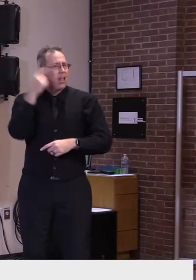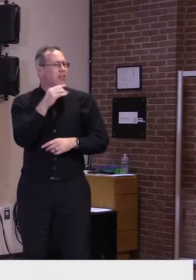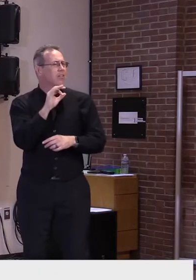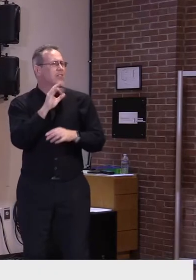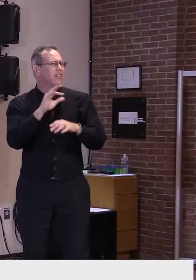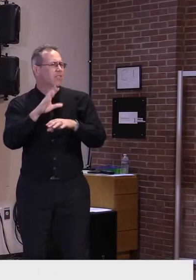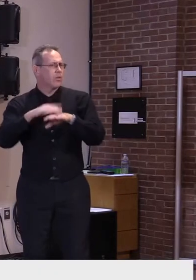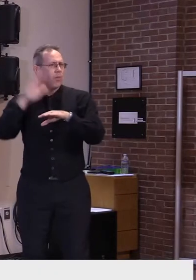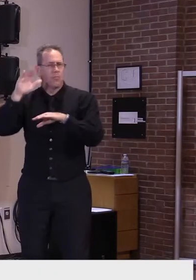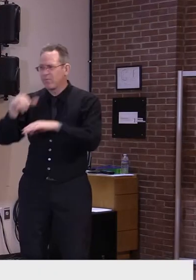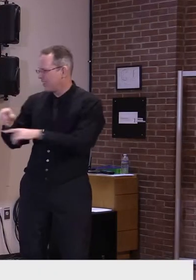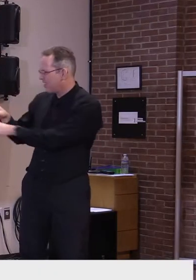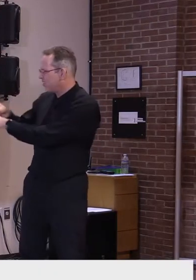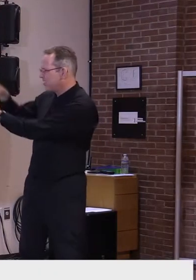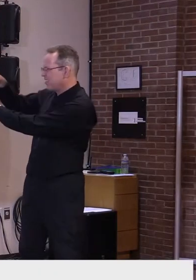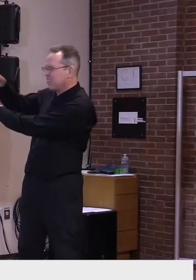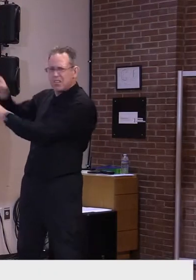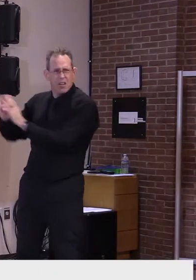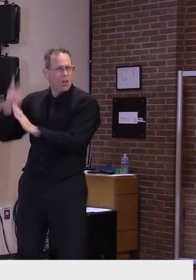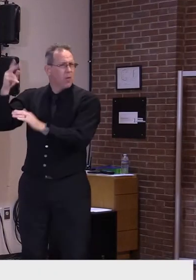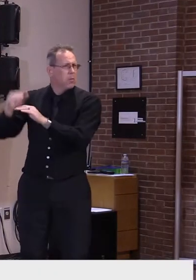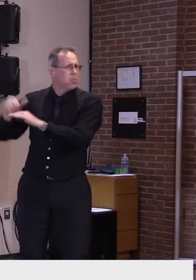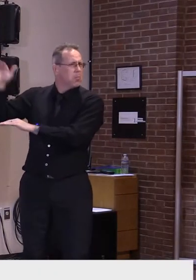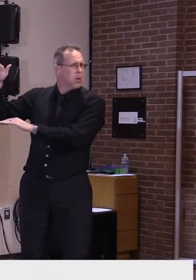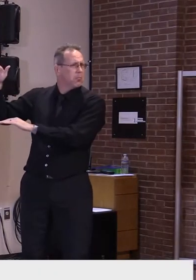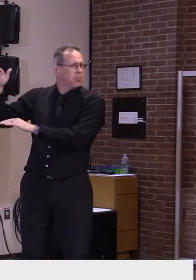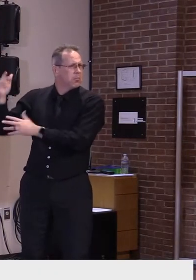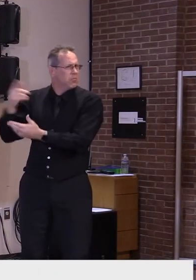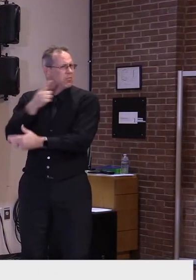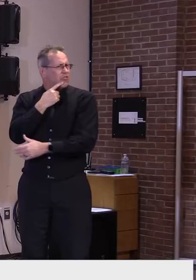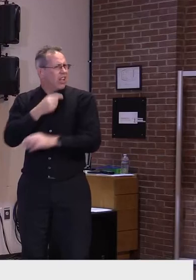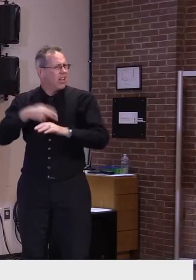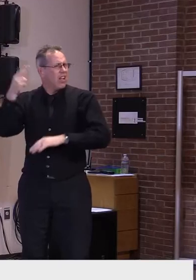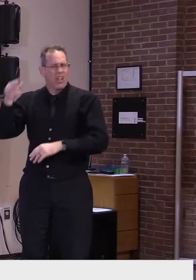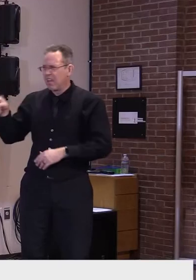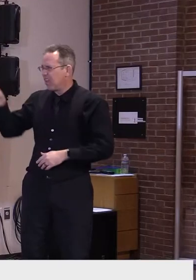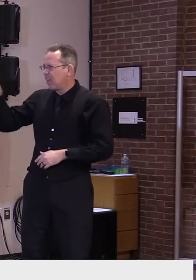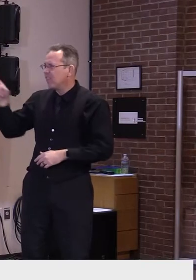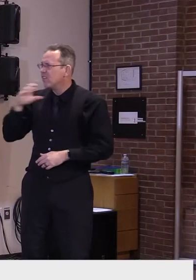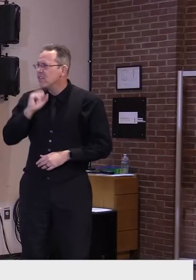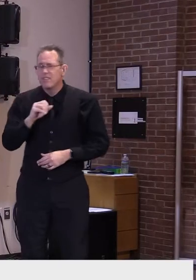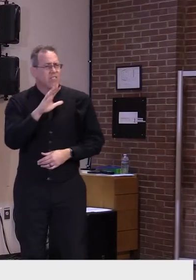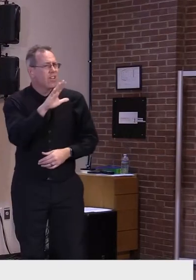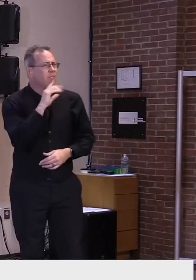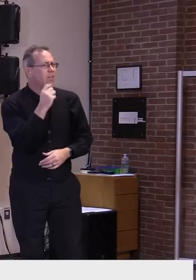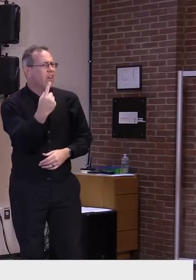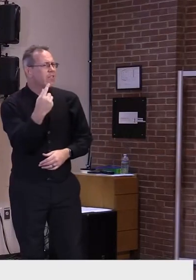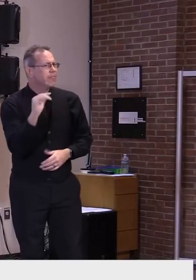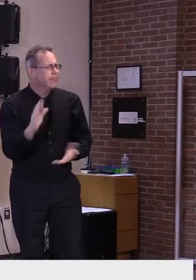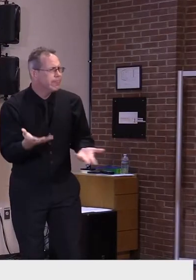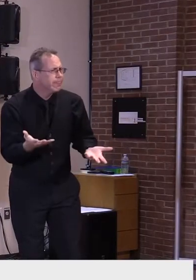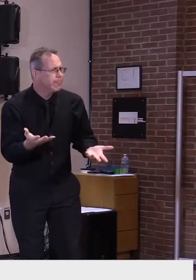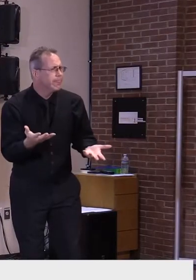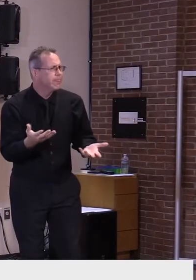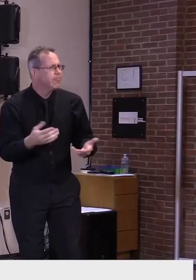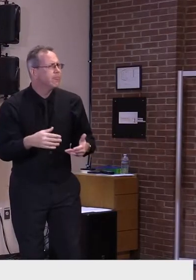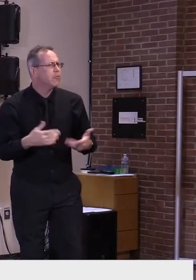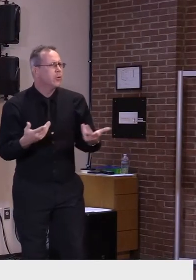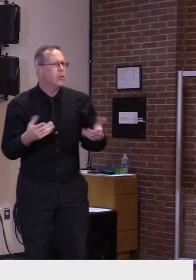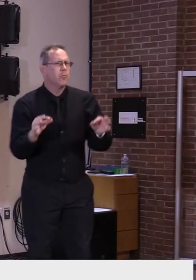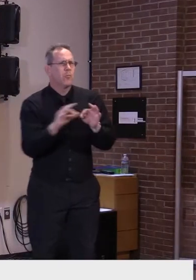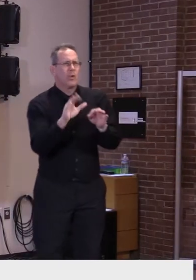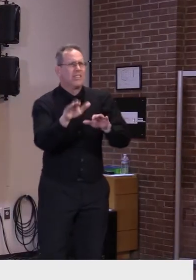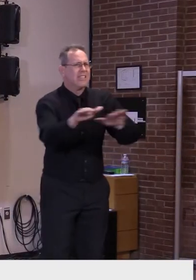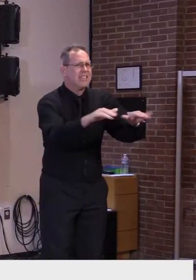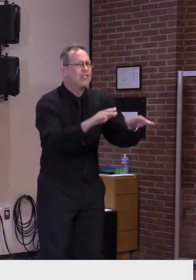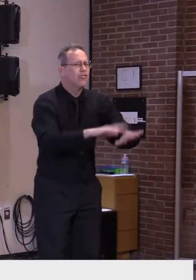also under 18 and even those over 18 as well. So again, critical to get that group vaccinated as quickly as you can, and for parents